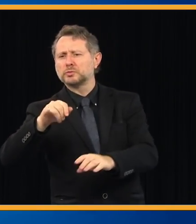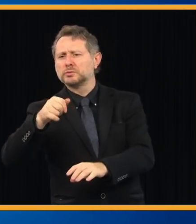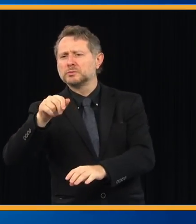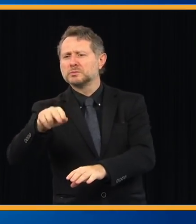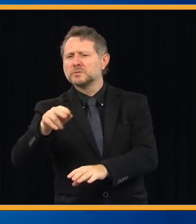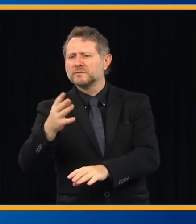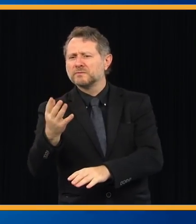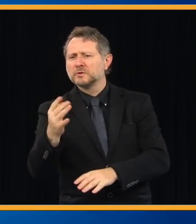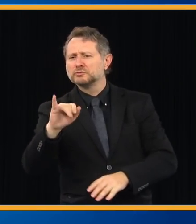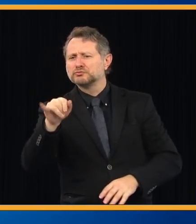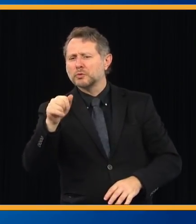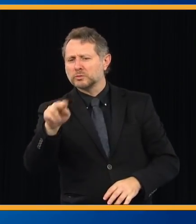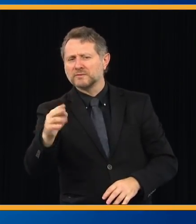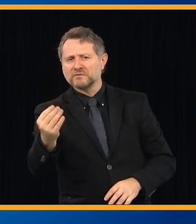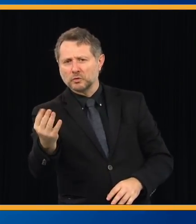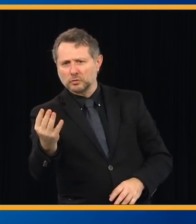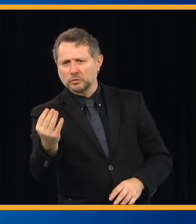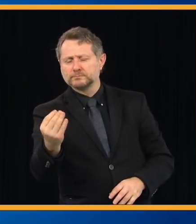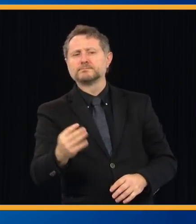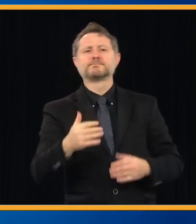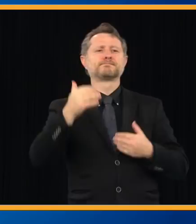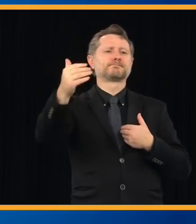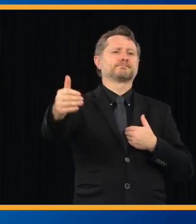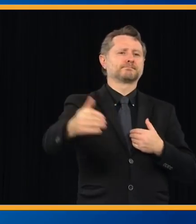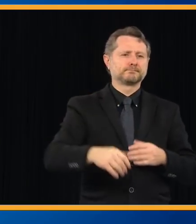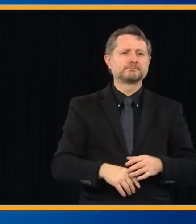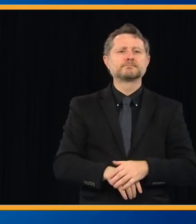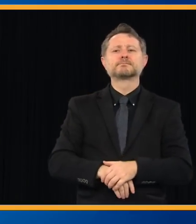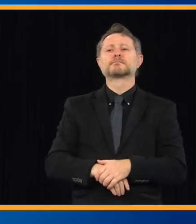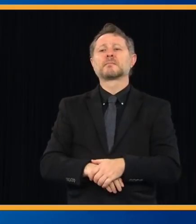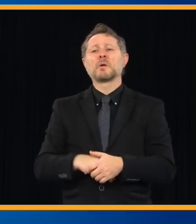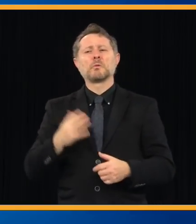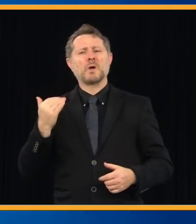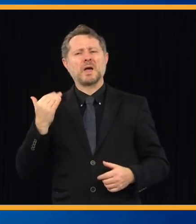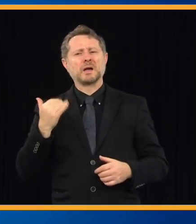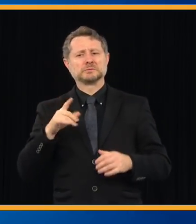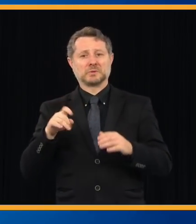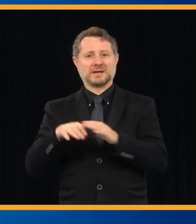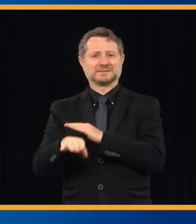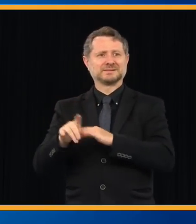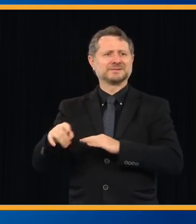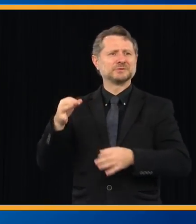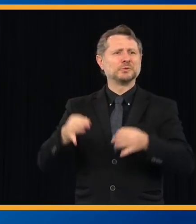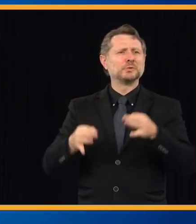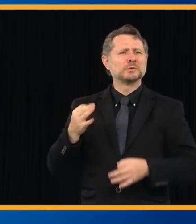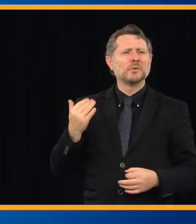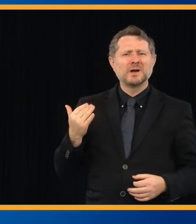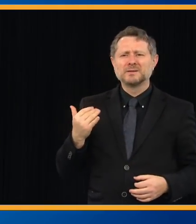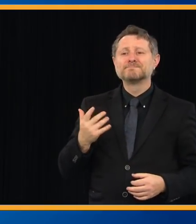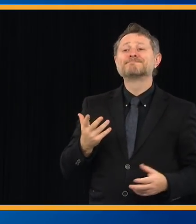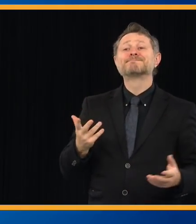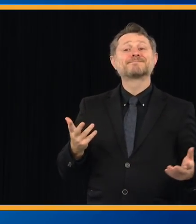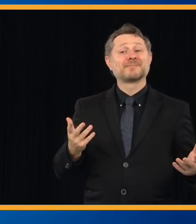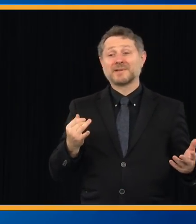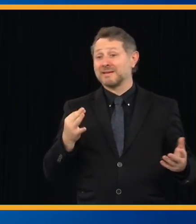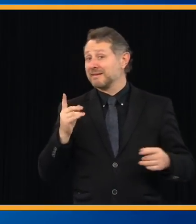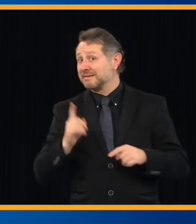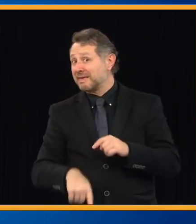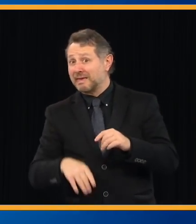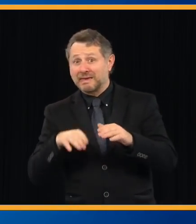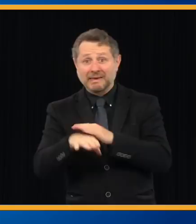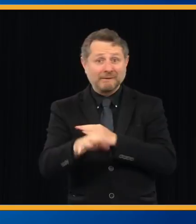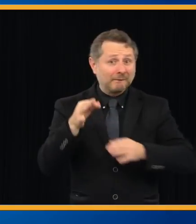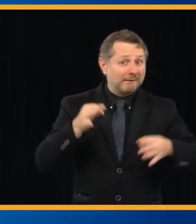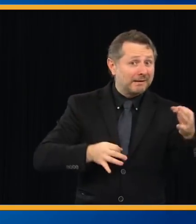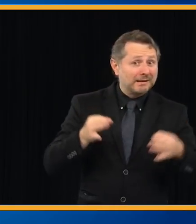access to the courts to make their claim, because justice too long delayed is justice denied, Martin Luther King Jr.